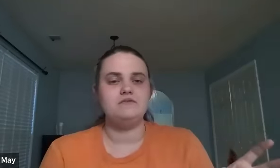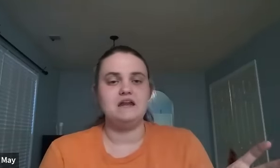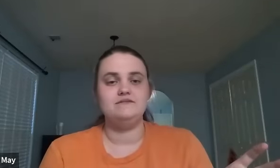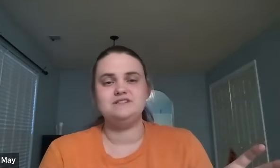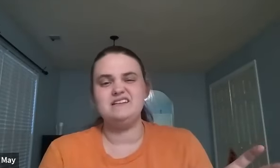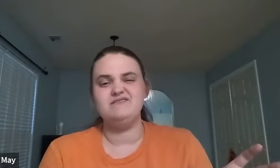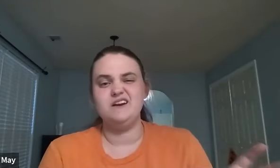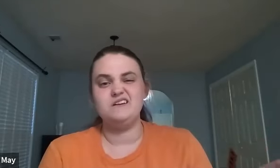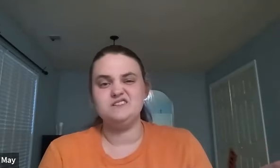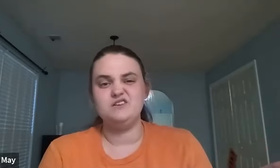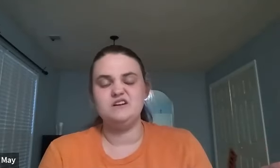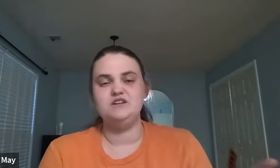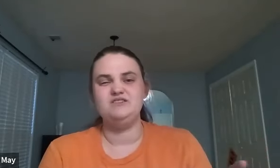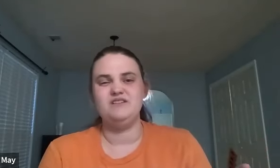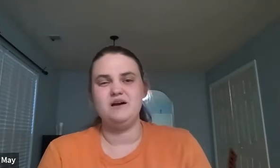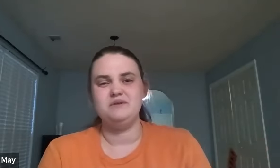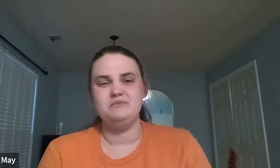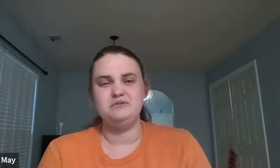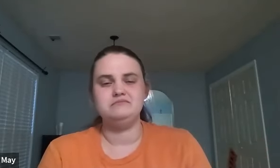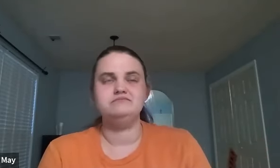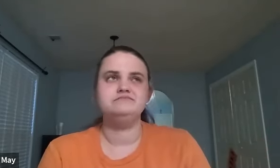that. If you're saying very sorry, a lot of people,